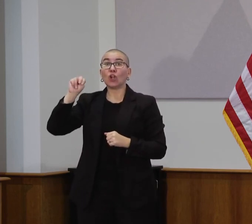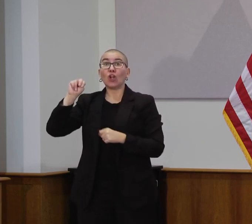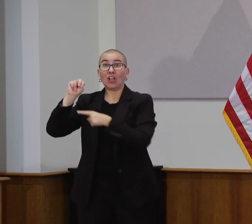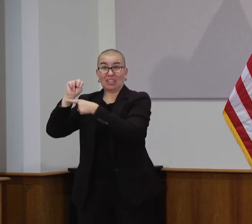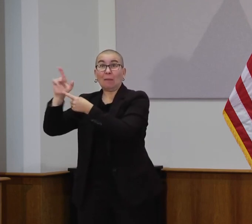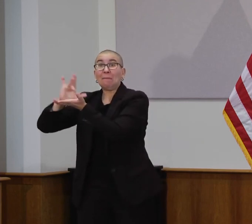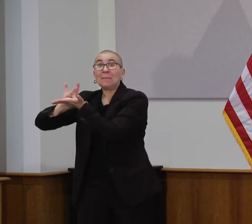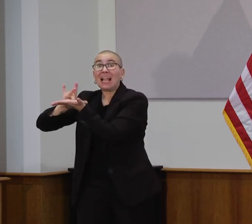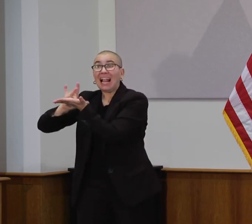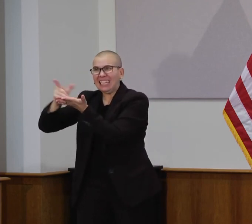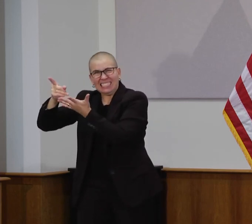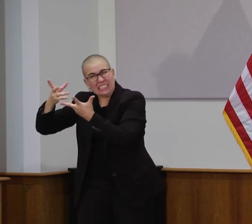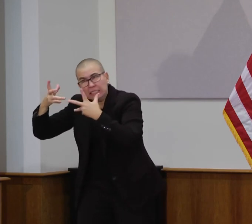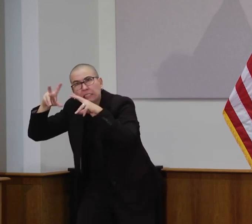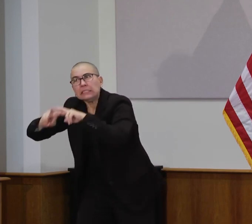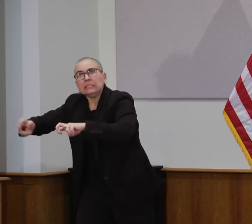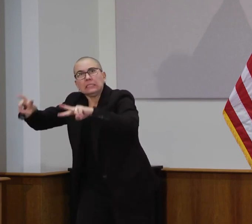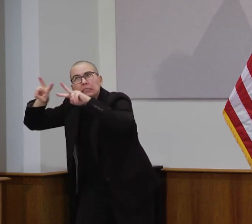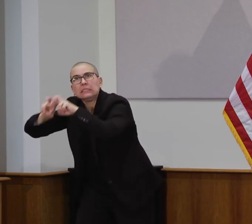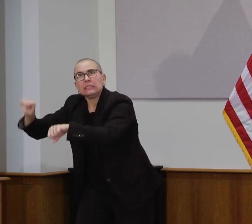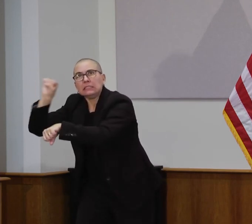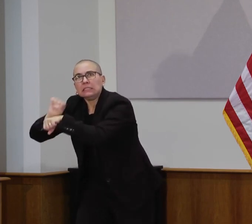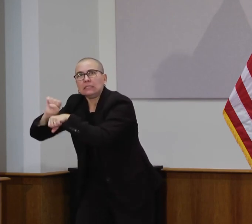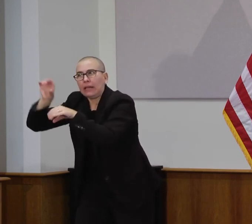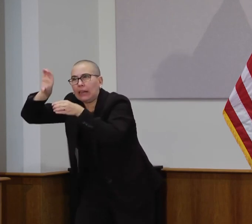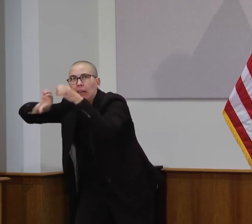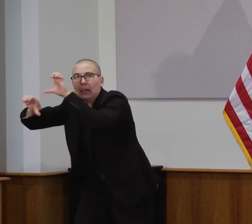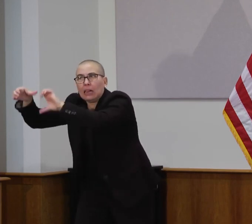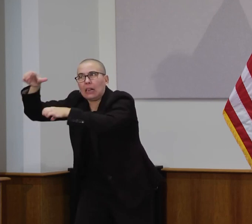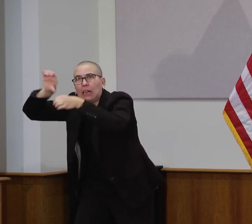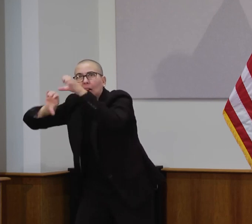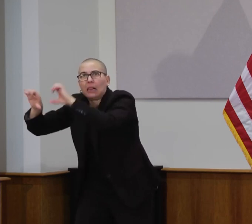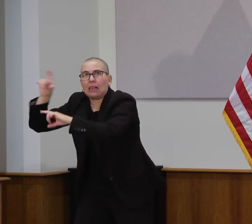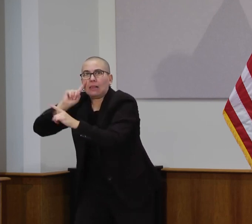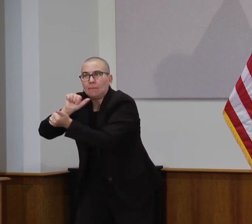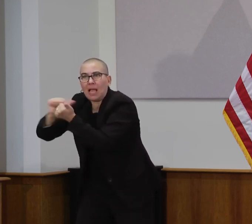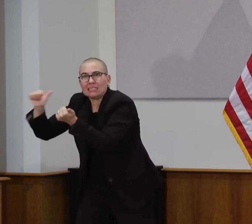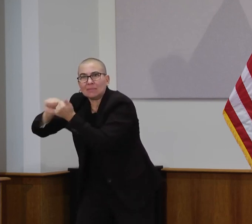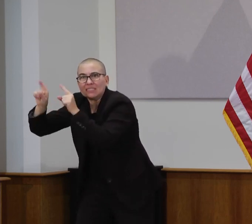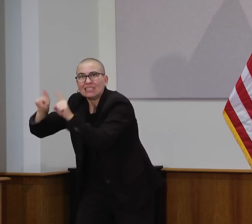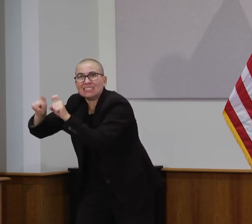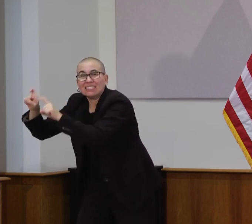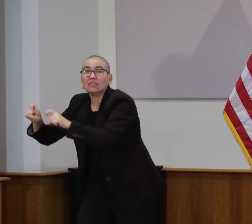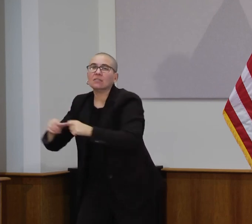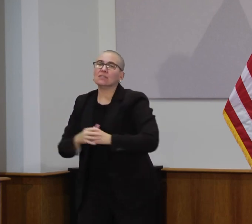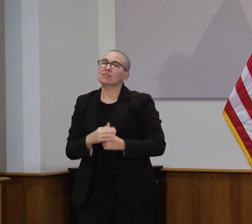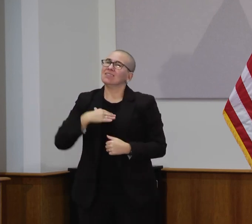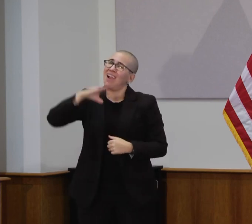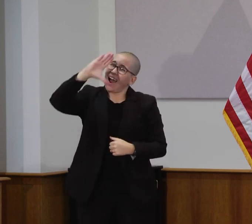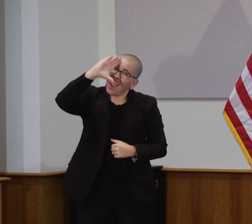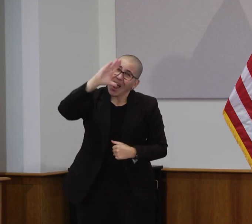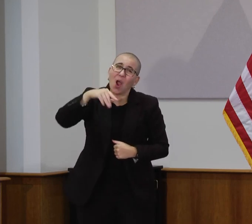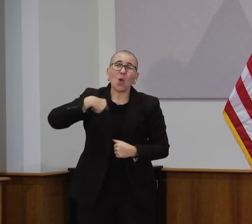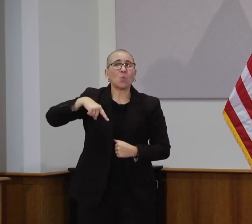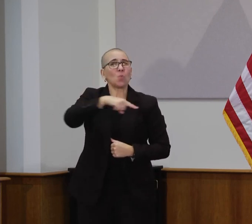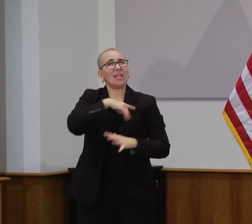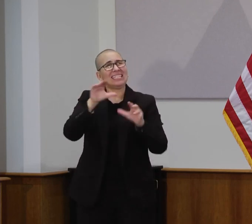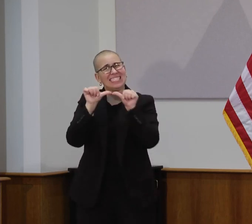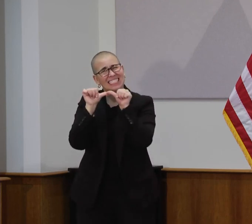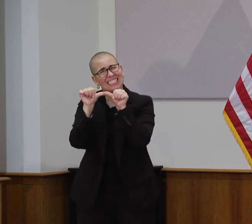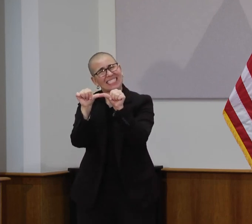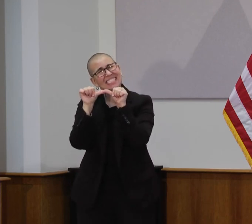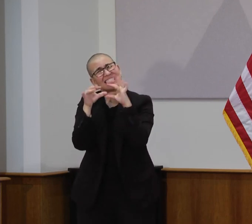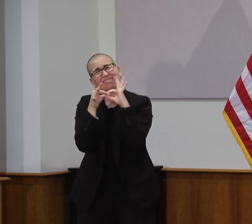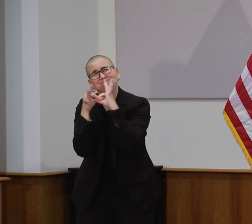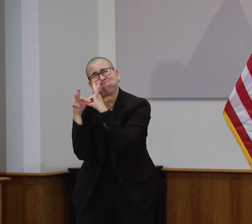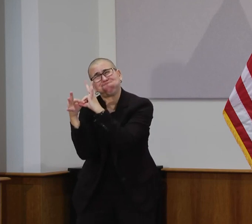always made, we're going to have to rely back on one of the more basic things, that we're all in this together, that we need to fight the virus, not each other. And at